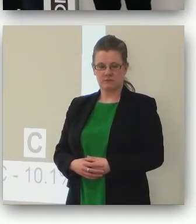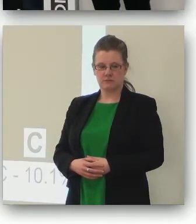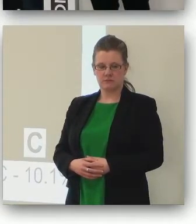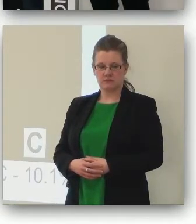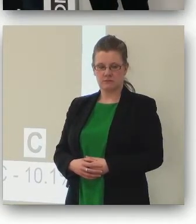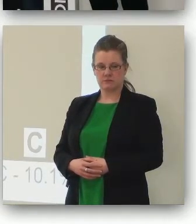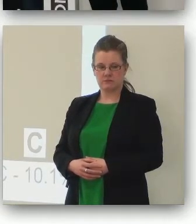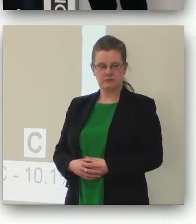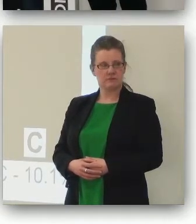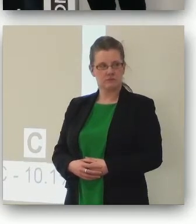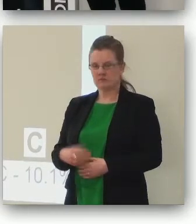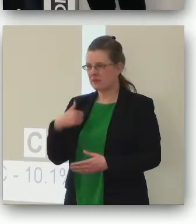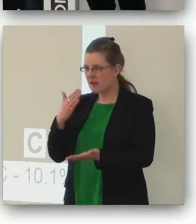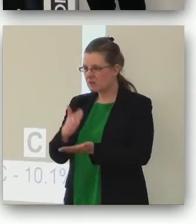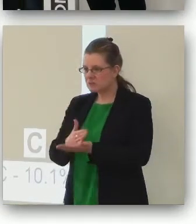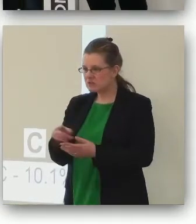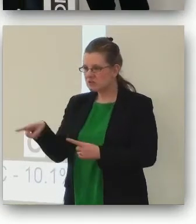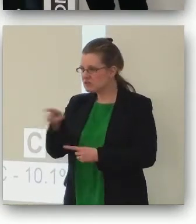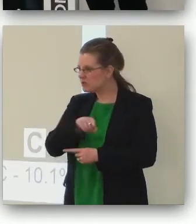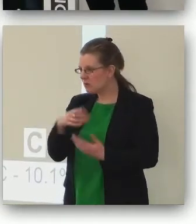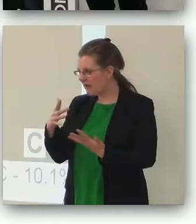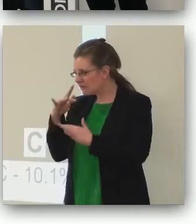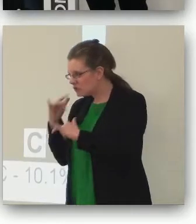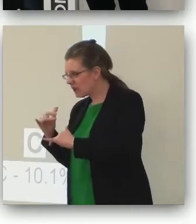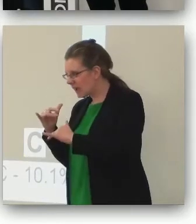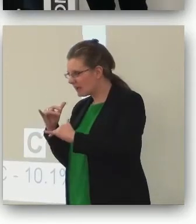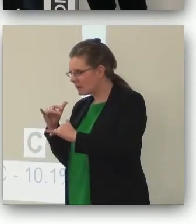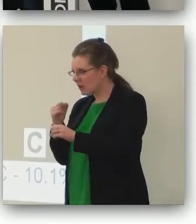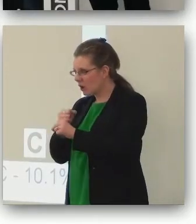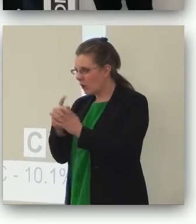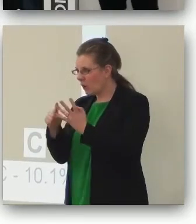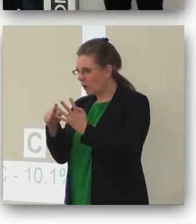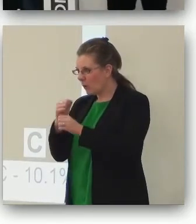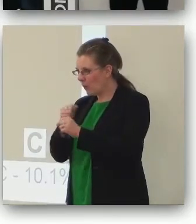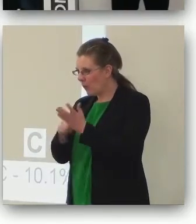Okay. I'm sure no one's checking this out on Google as we speak, are they?